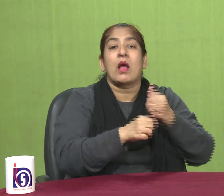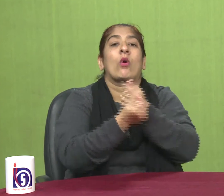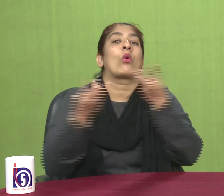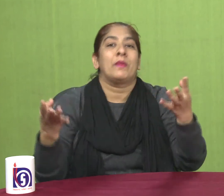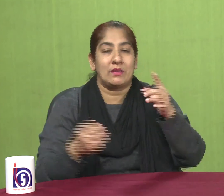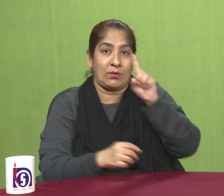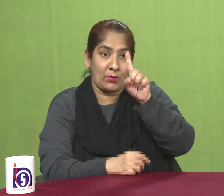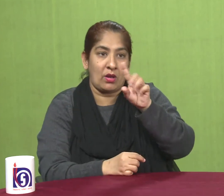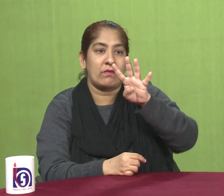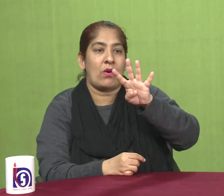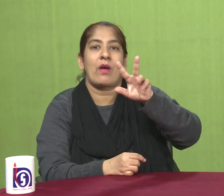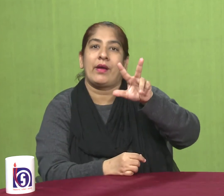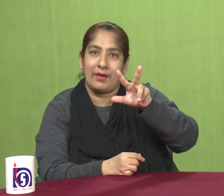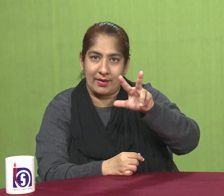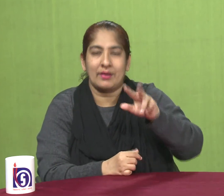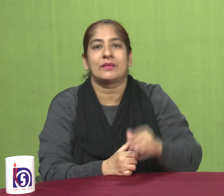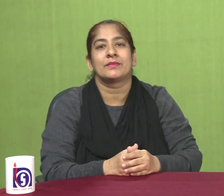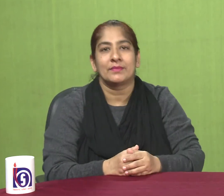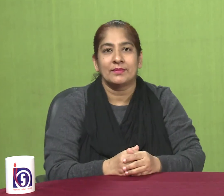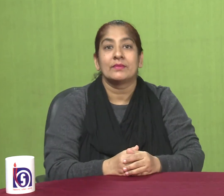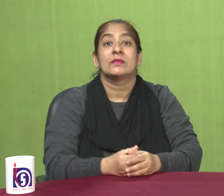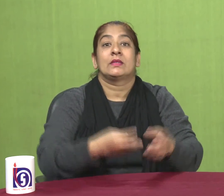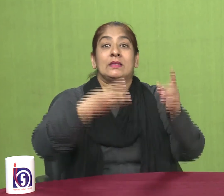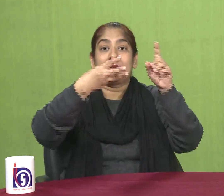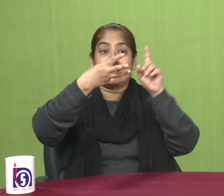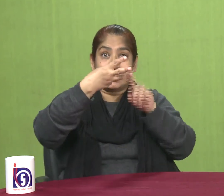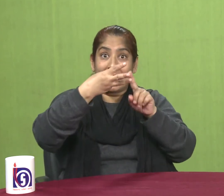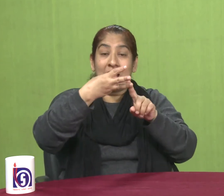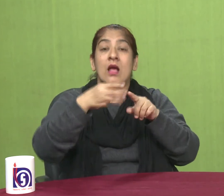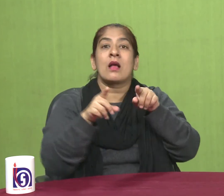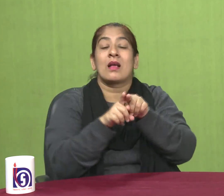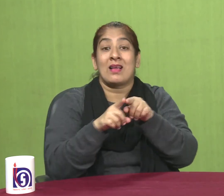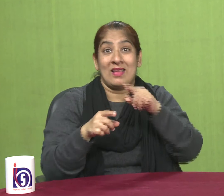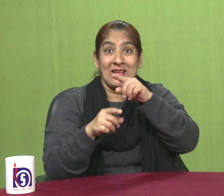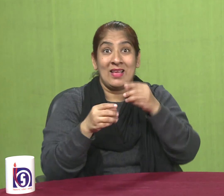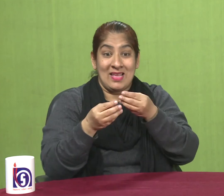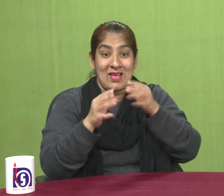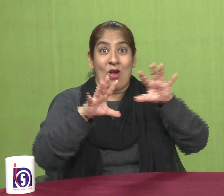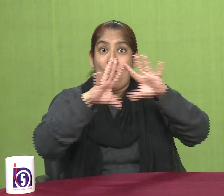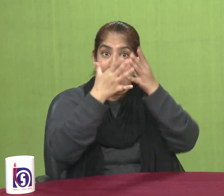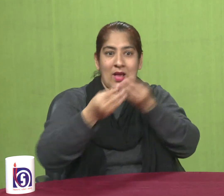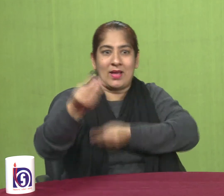148 countries that are members. It has replaced